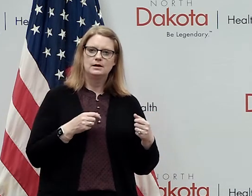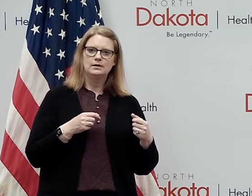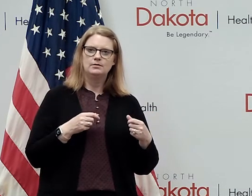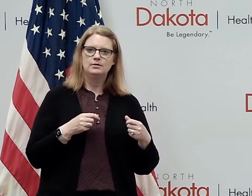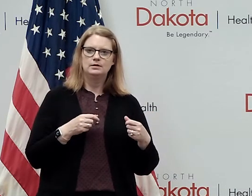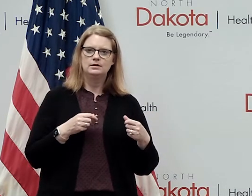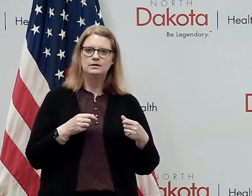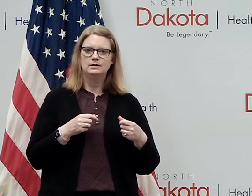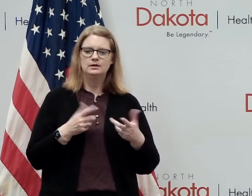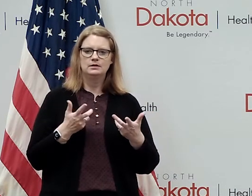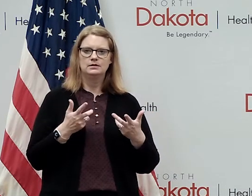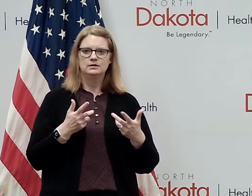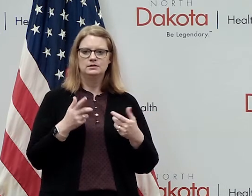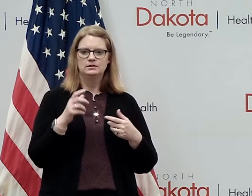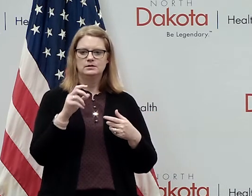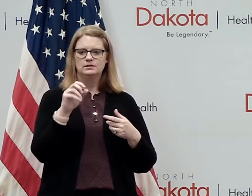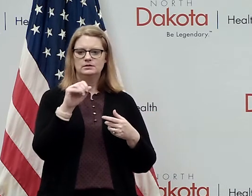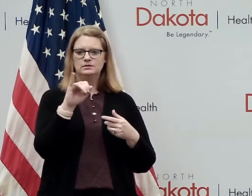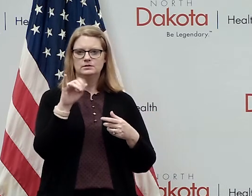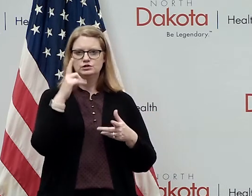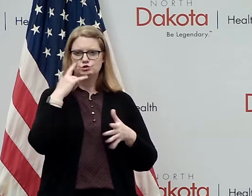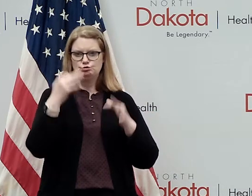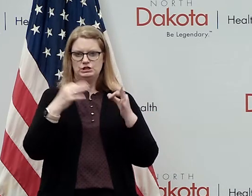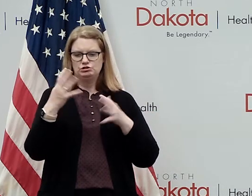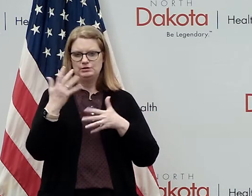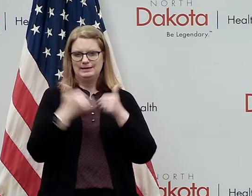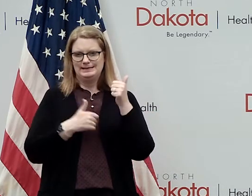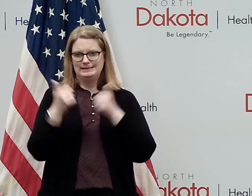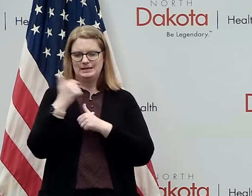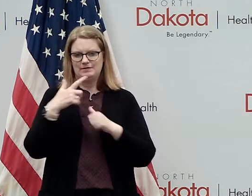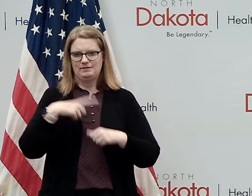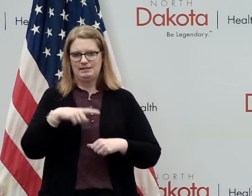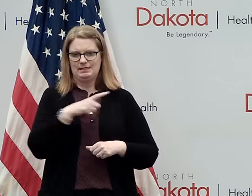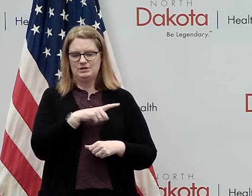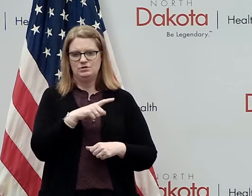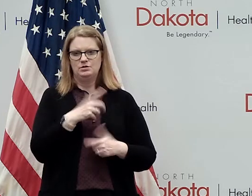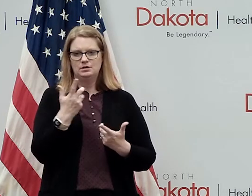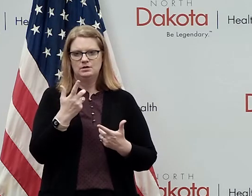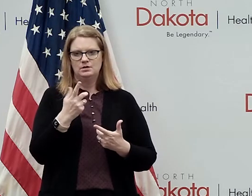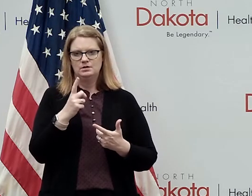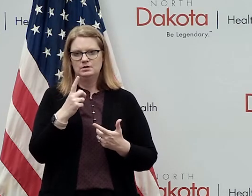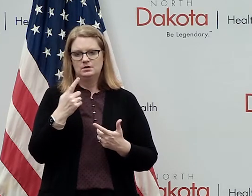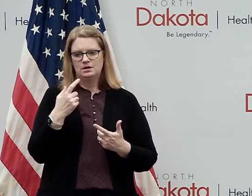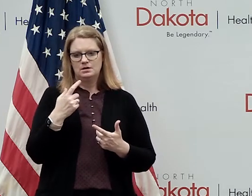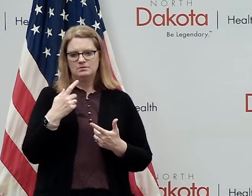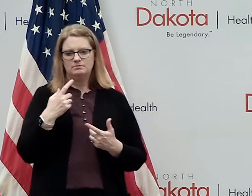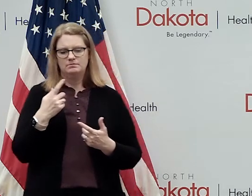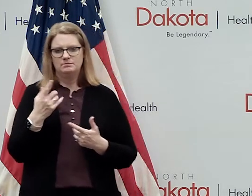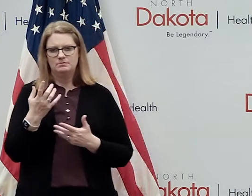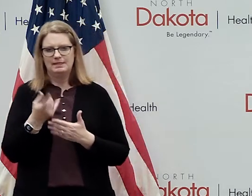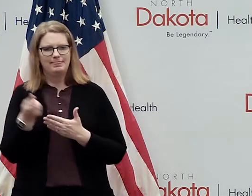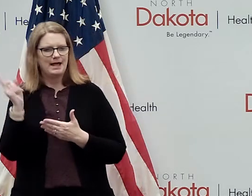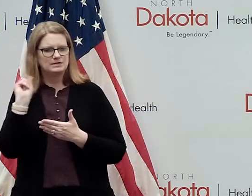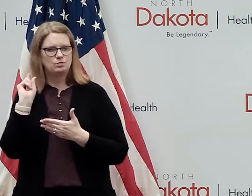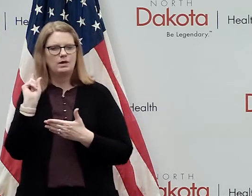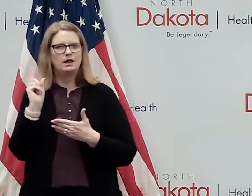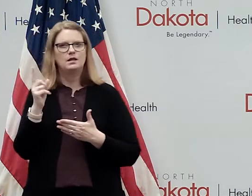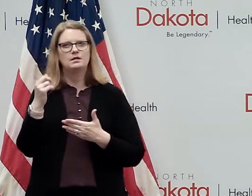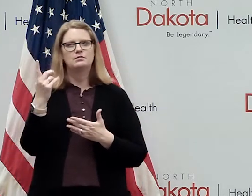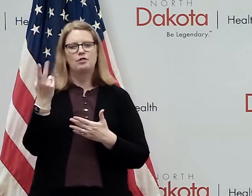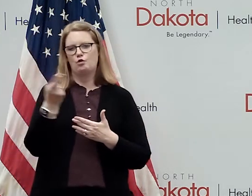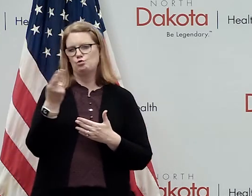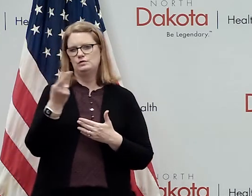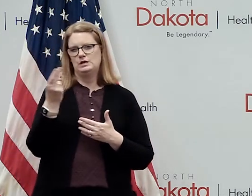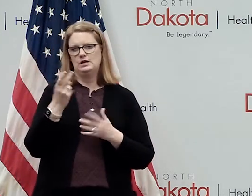context, the JEL, which stands for Judicial, Executive, and Legislative. We had a great panel last week. I think it was